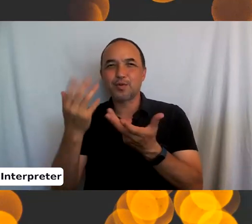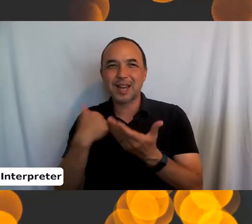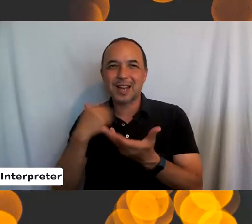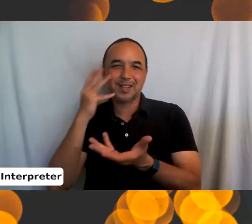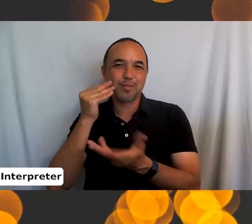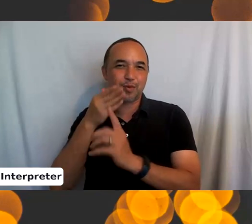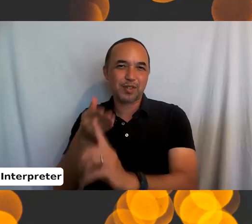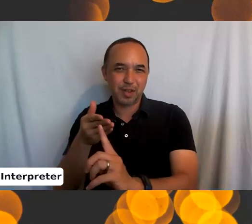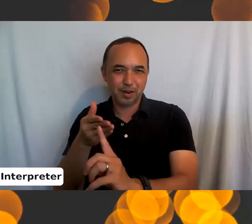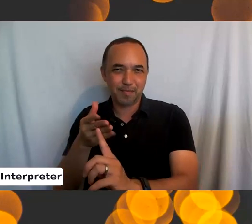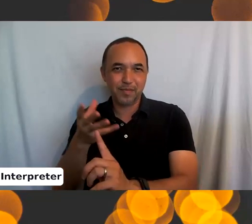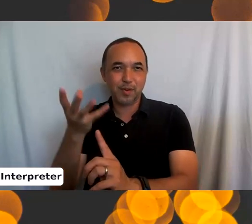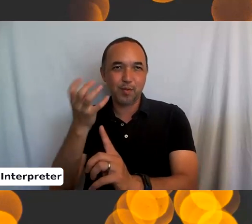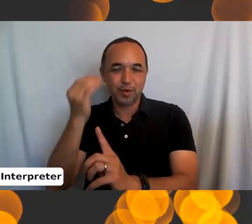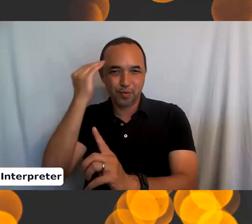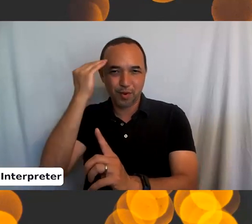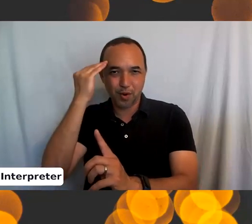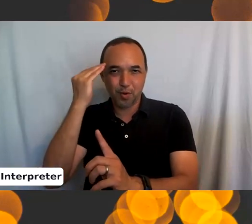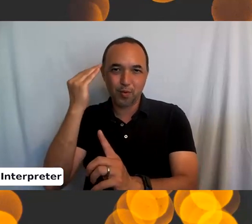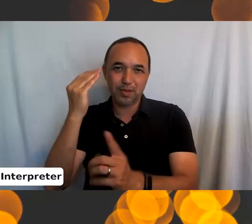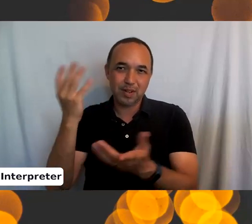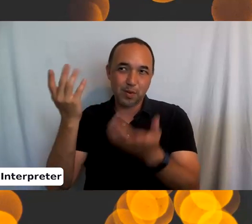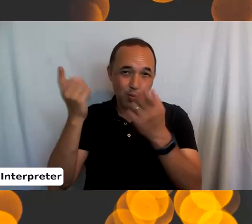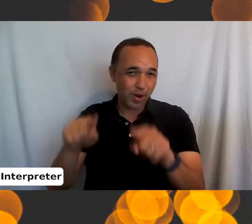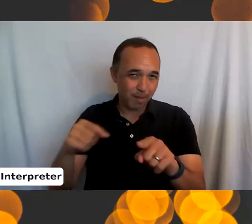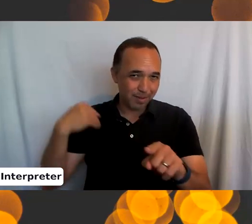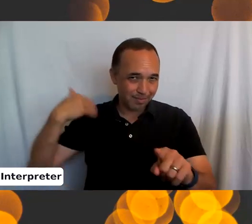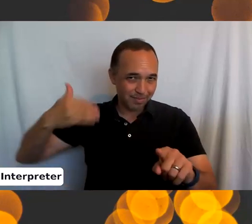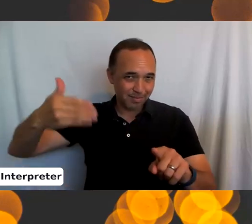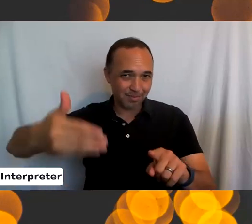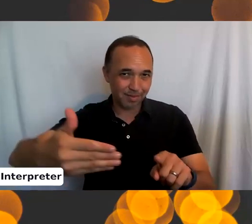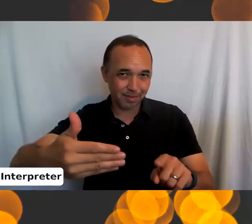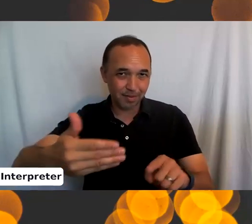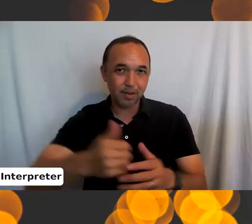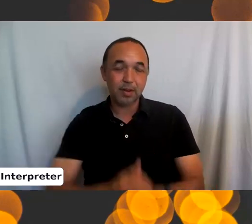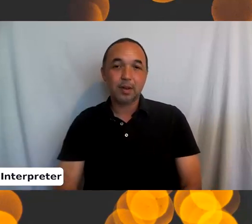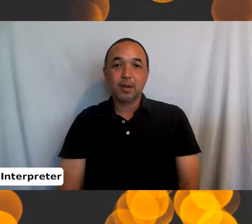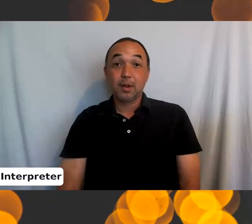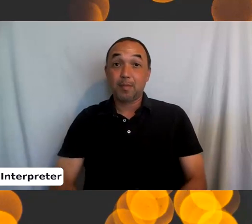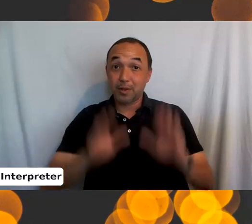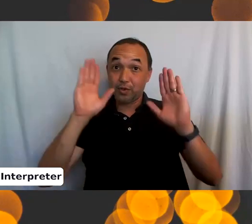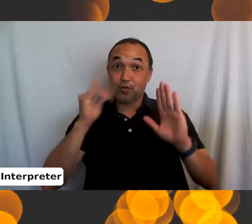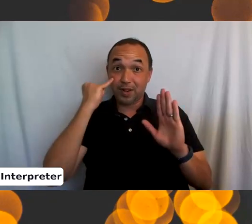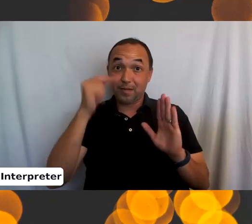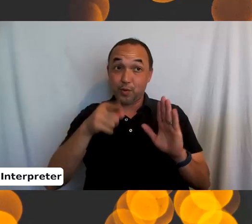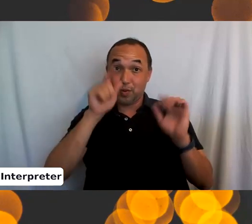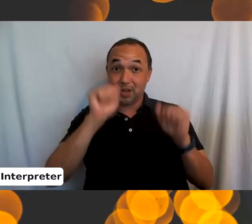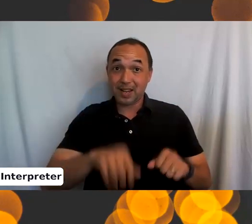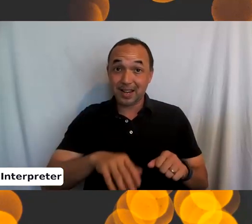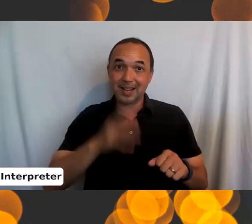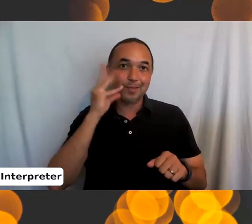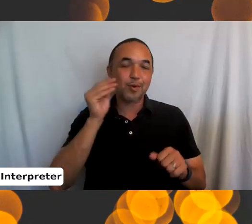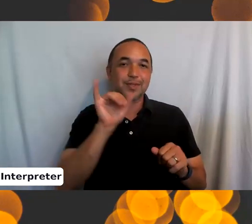there in the past and what you're looking for, because it's great if you can investigate and experience what they're experiencing, because that gives